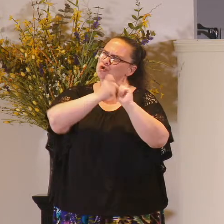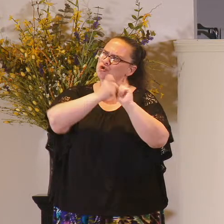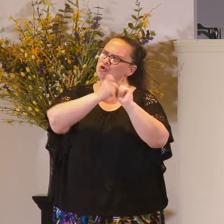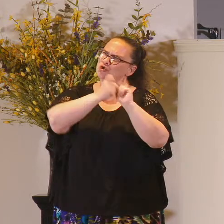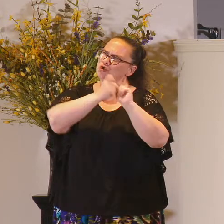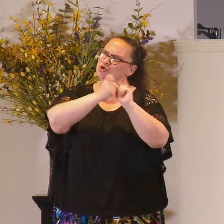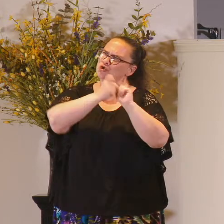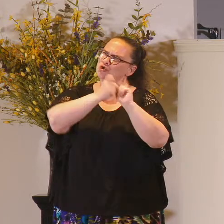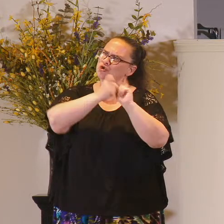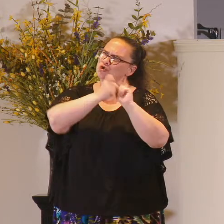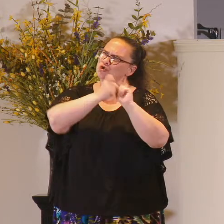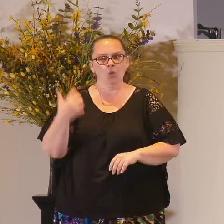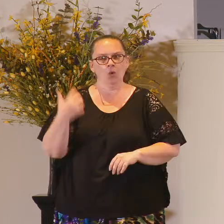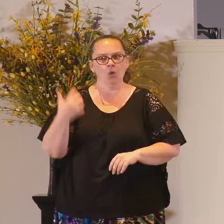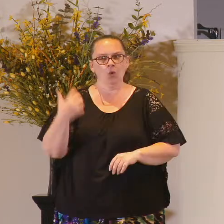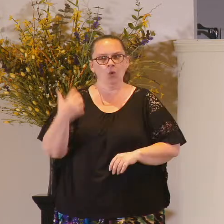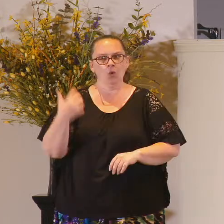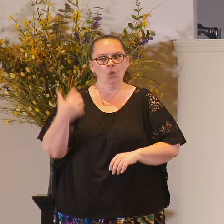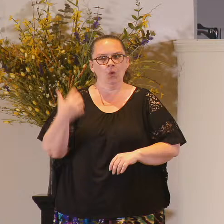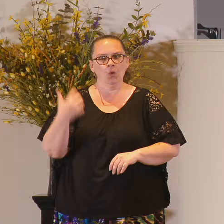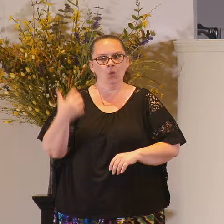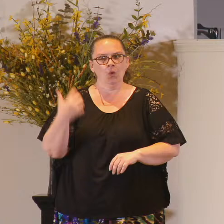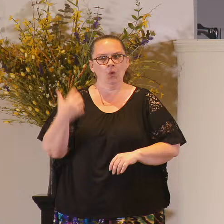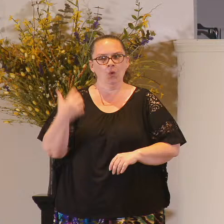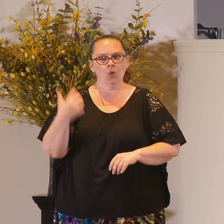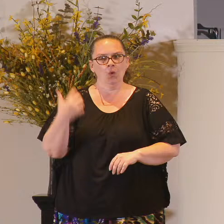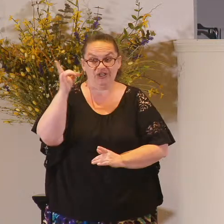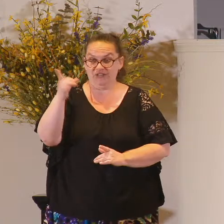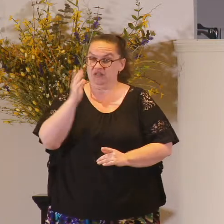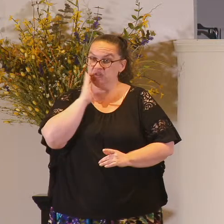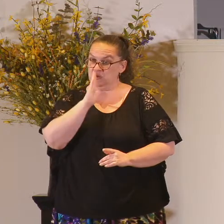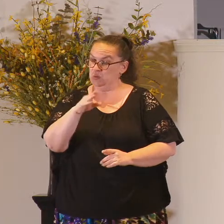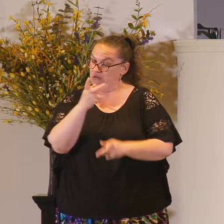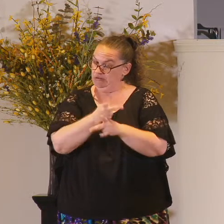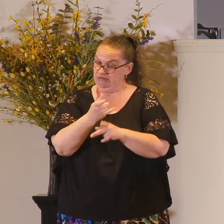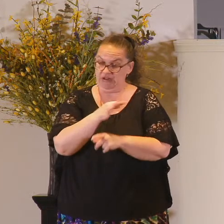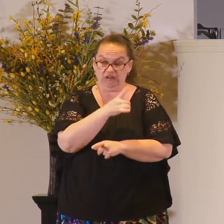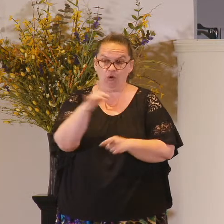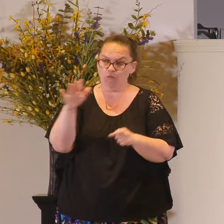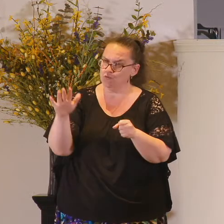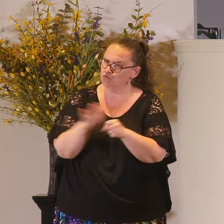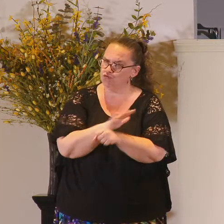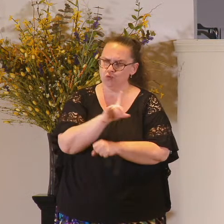oh, Jesus has already shown us that he has no problem supplying the bread.